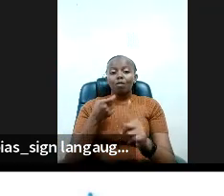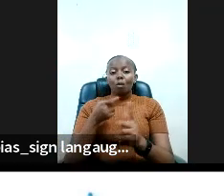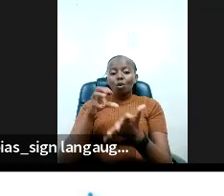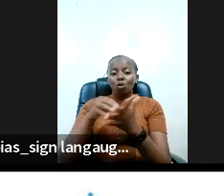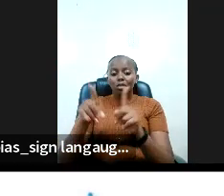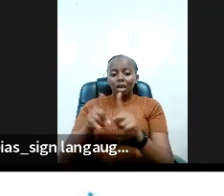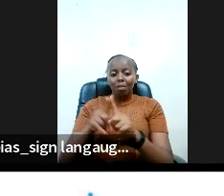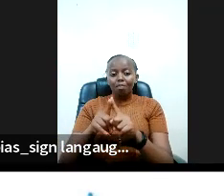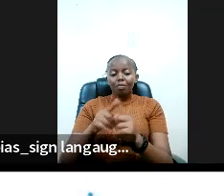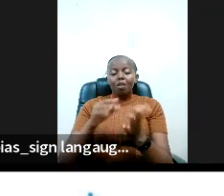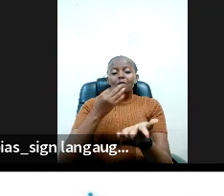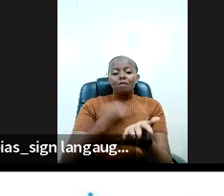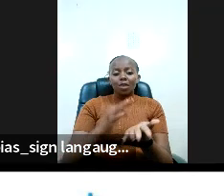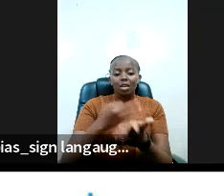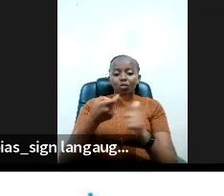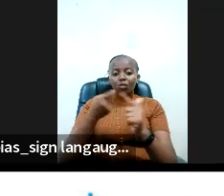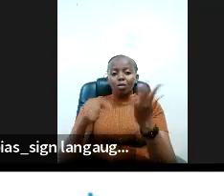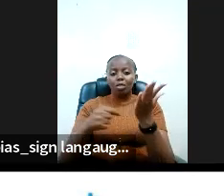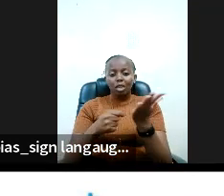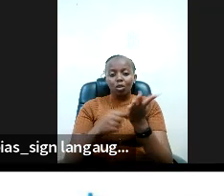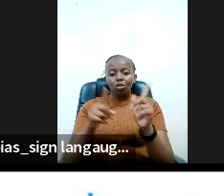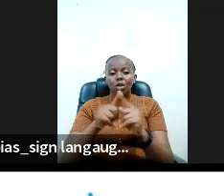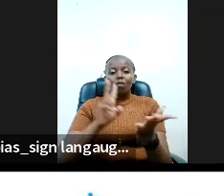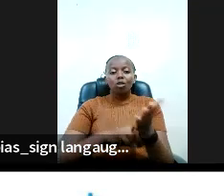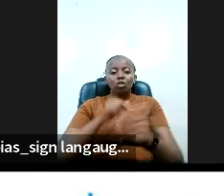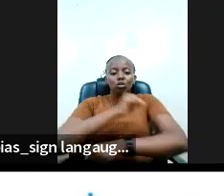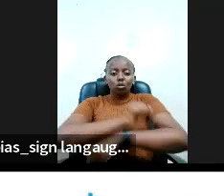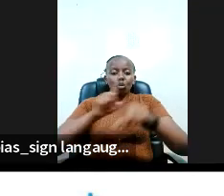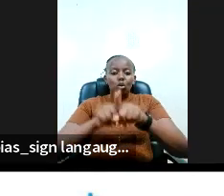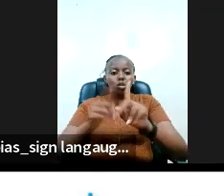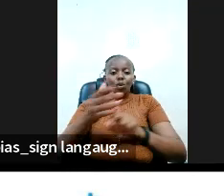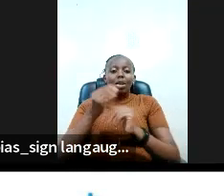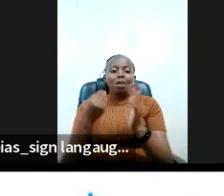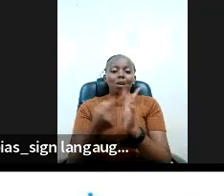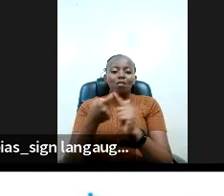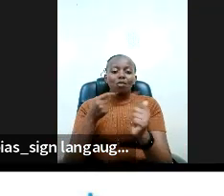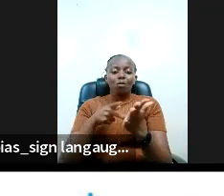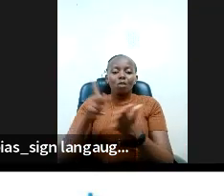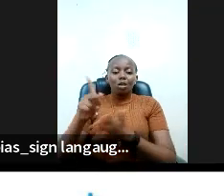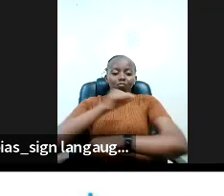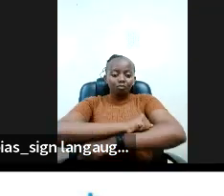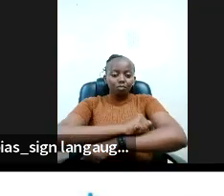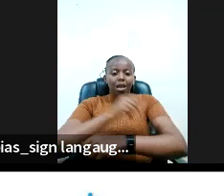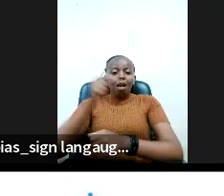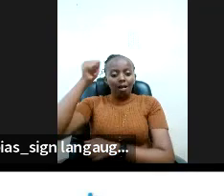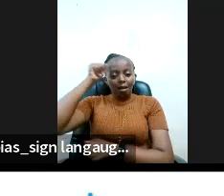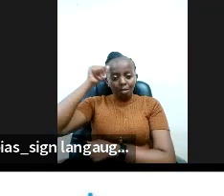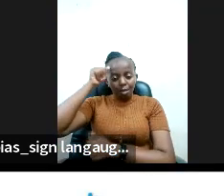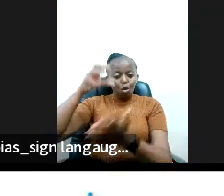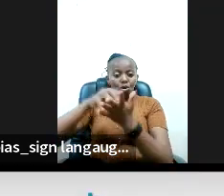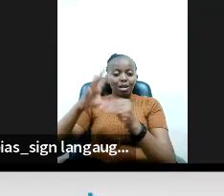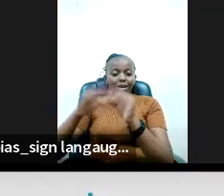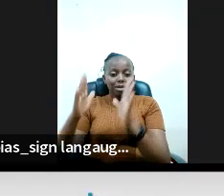enrollment fees on our technical and vocational school. We also generate income from fees paid by academic content creators